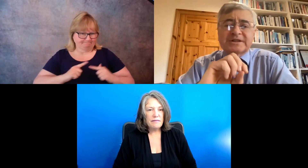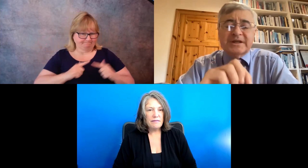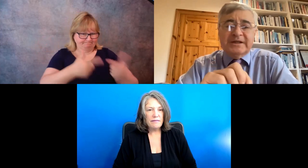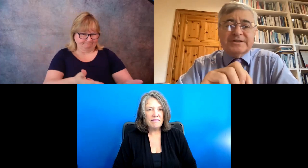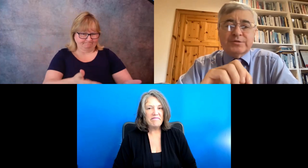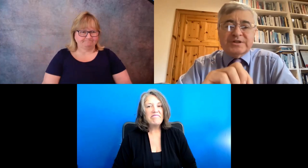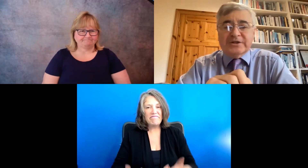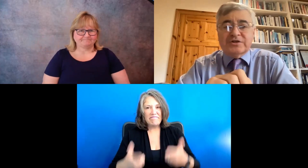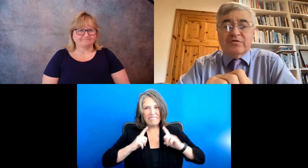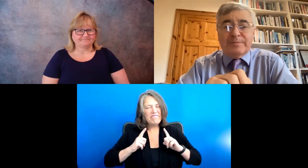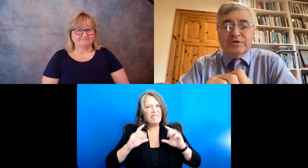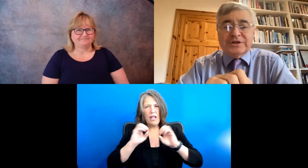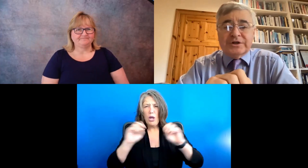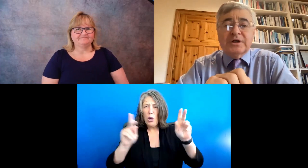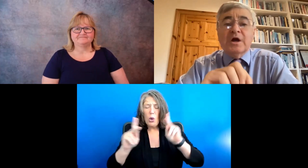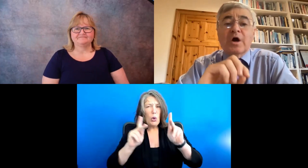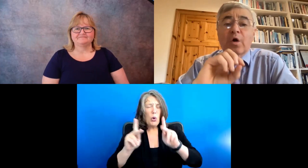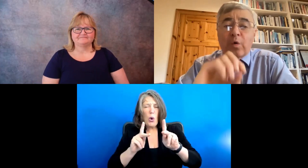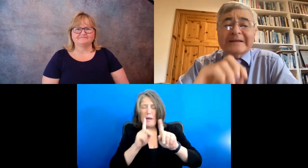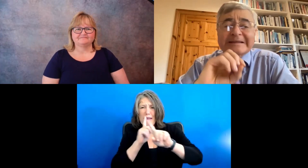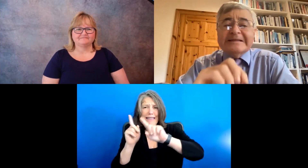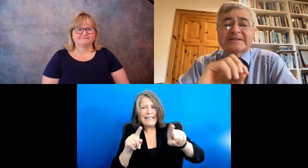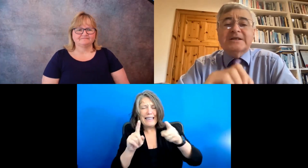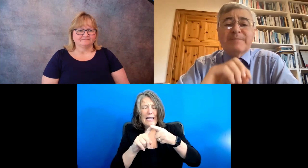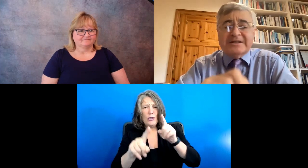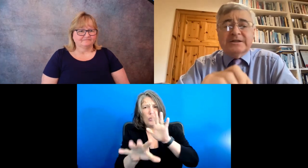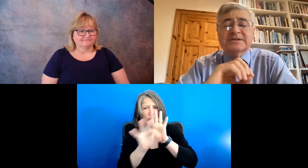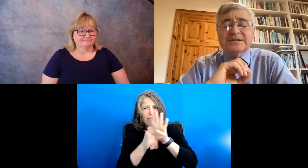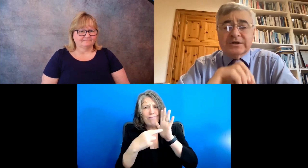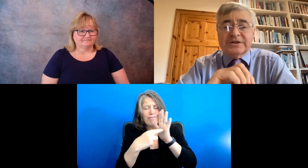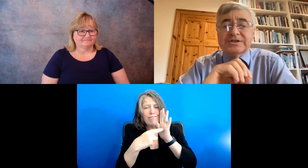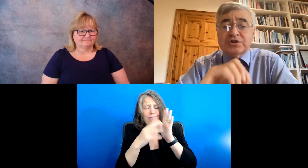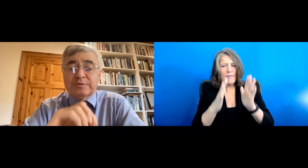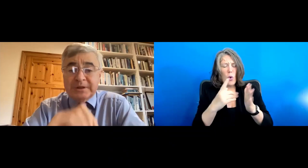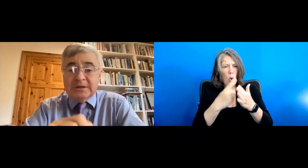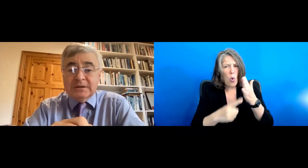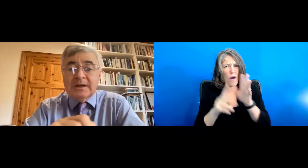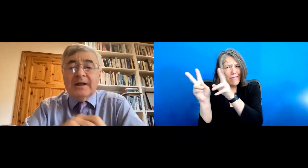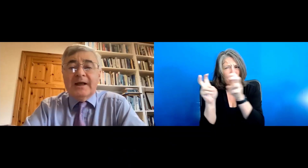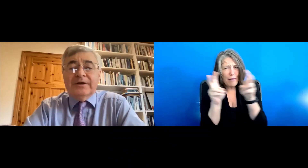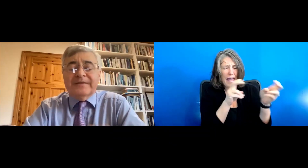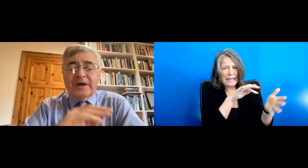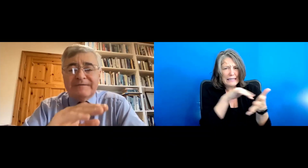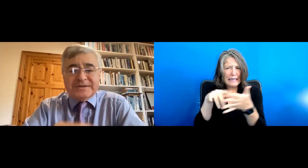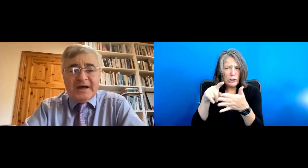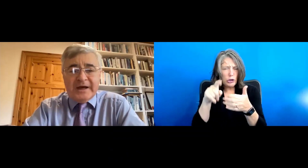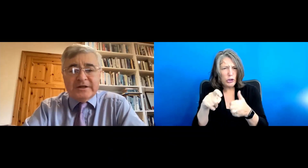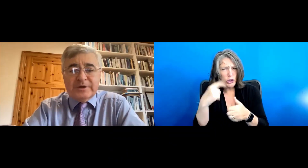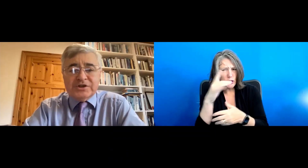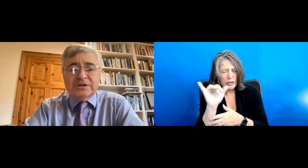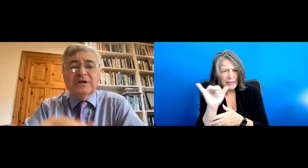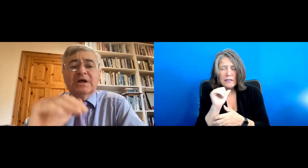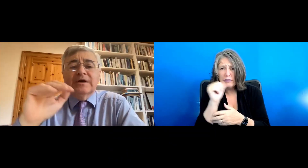Nobody dictates to a special rapporteur what these thematic studies should be. Not the Office of the